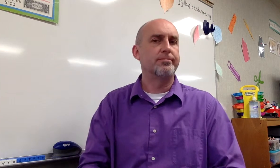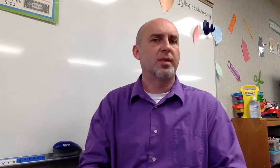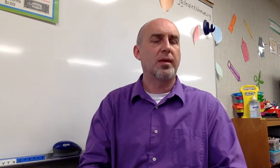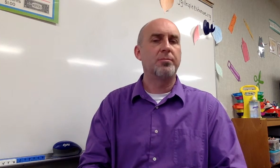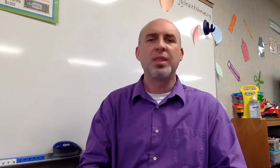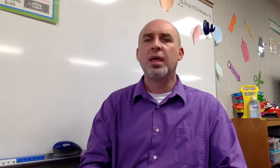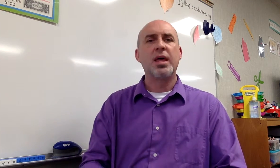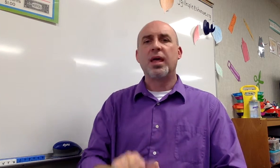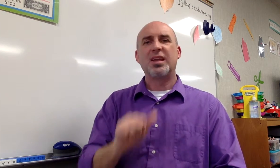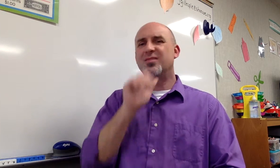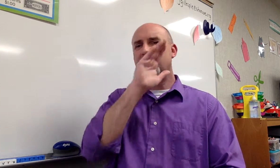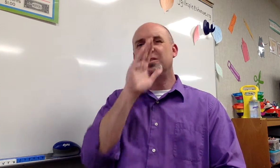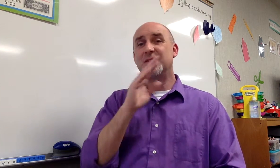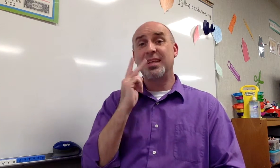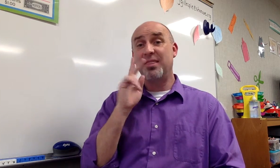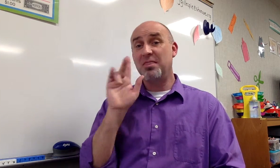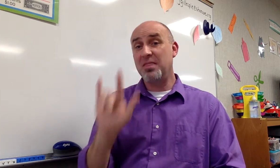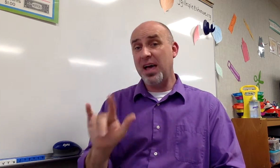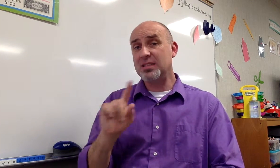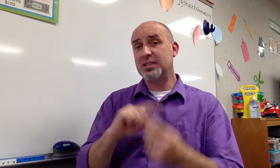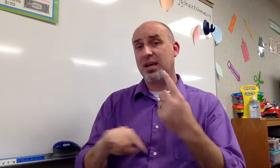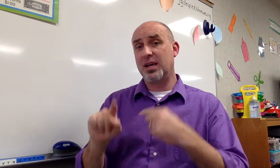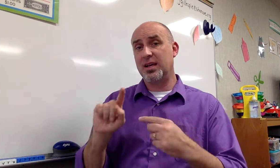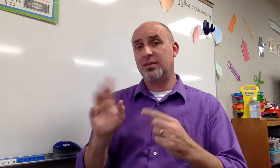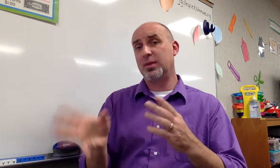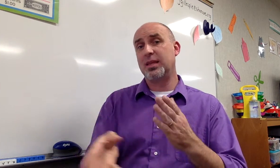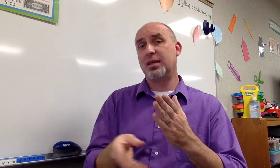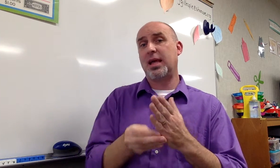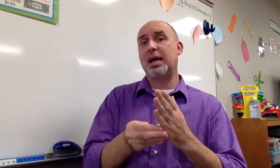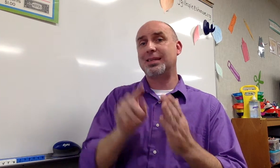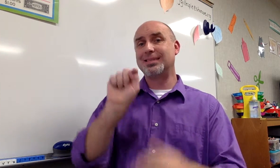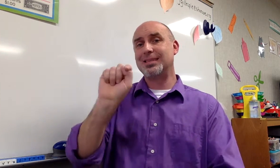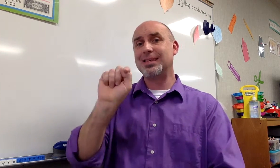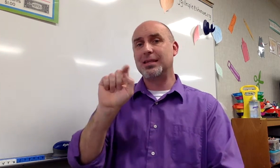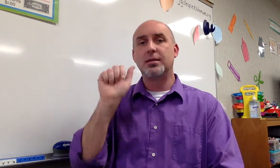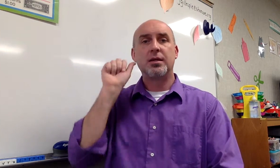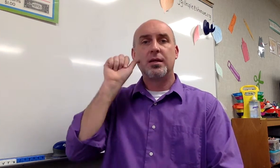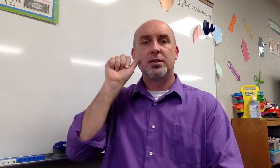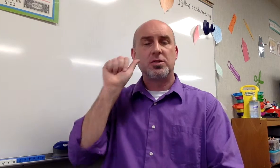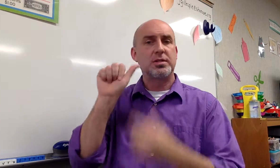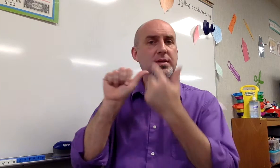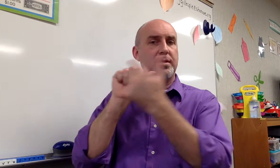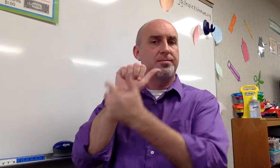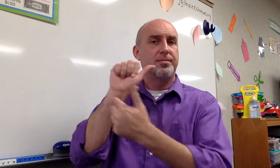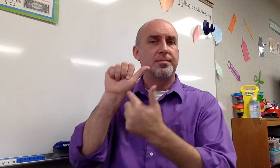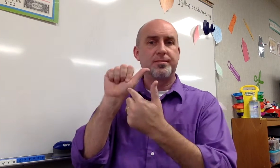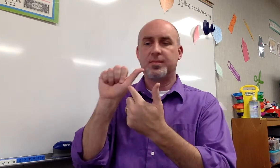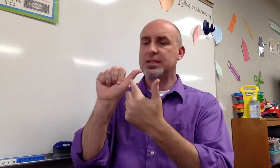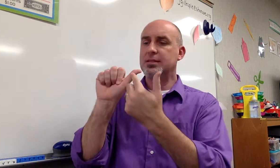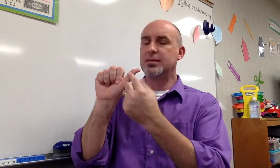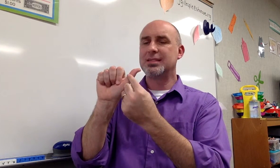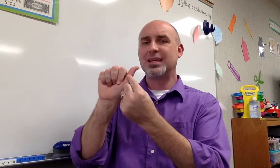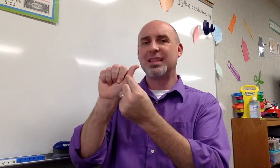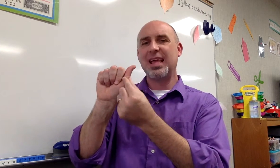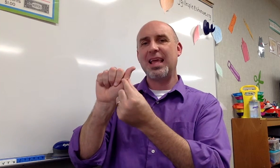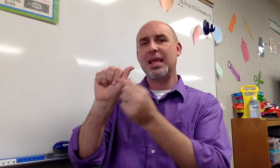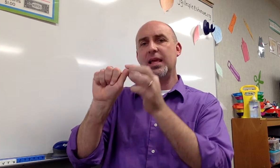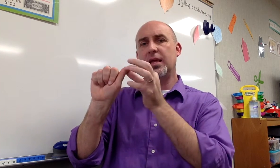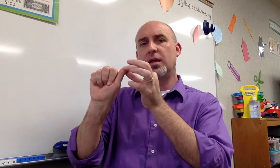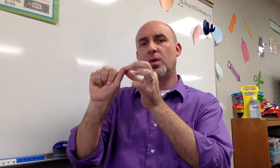Okay. And I've never seen that sign with an added T. Just it's like the A with